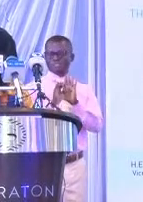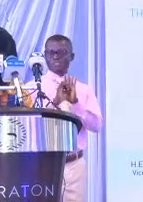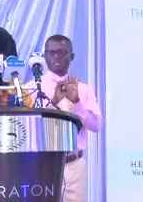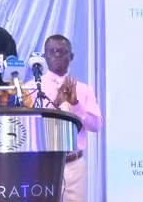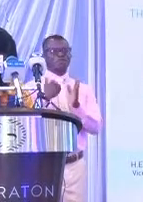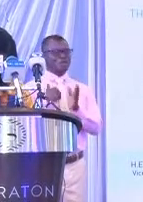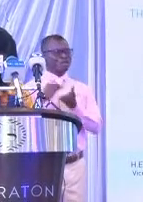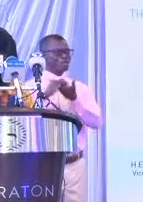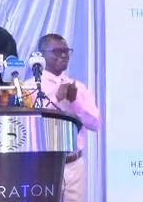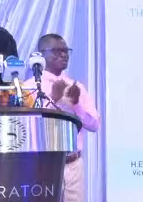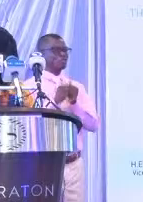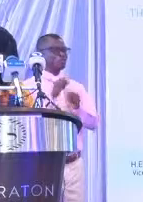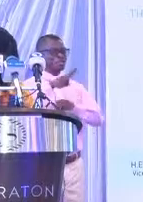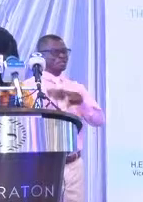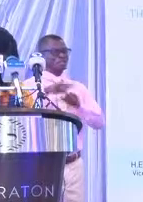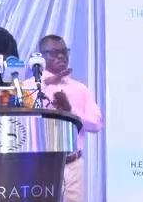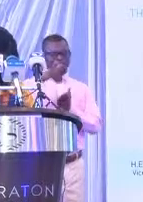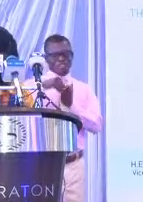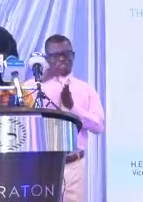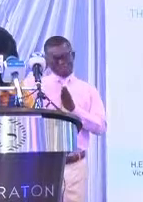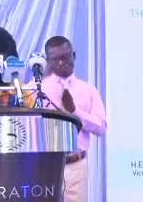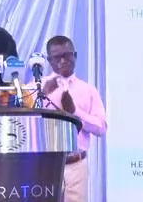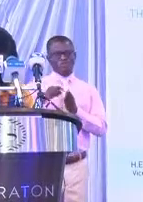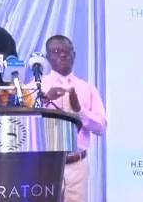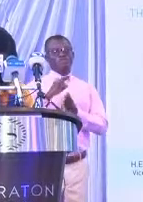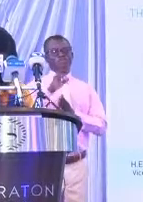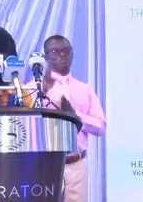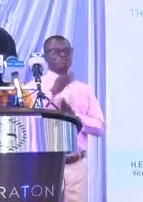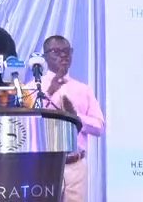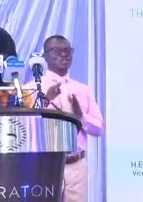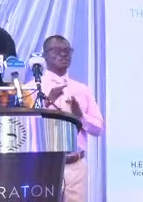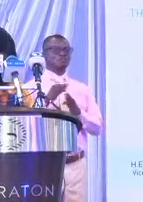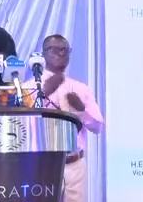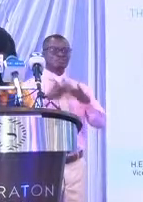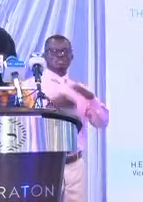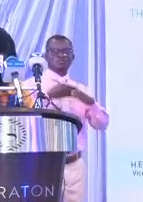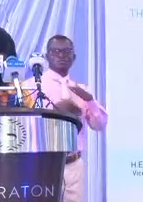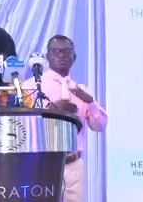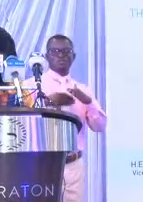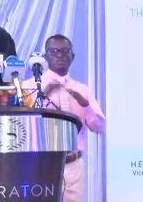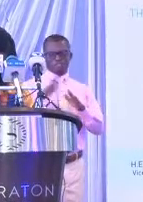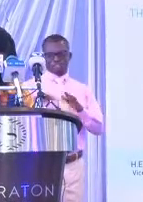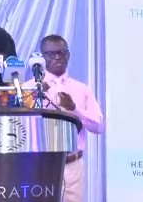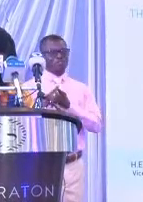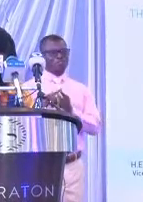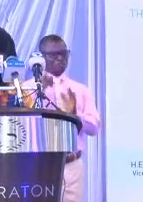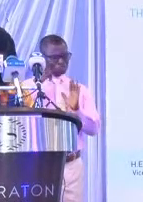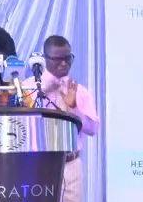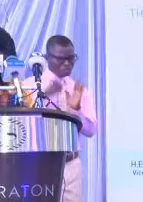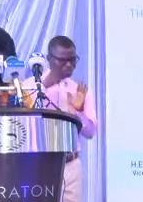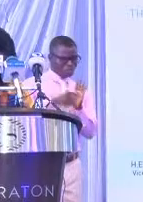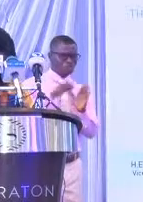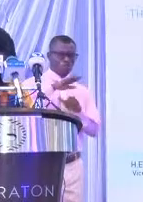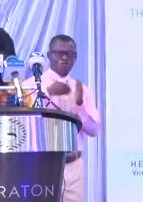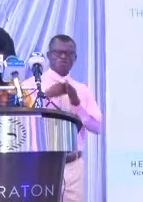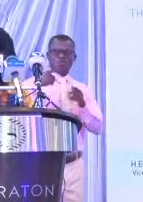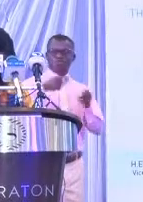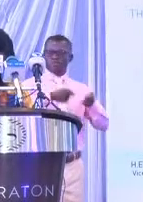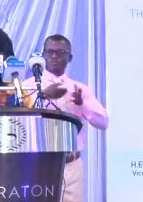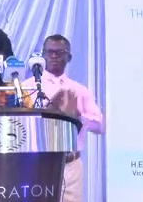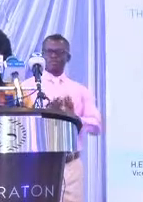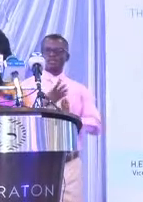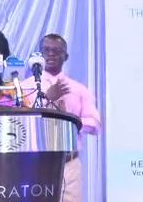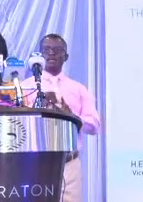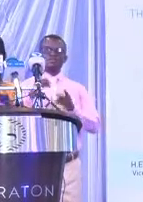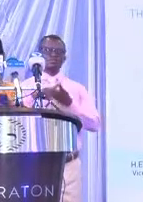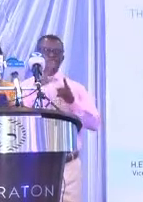collaborated with the National Center for Missing and Exploited Children to be able to further track down these traffickers and enable